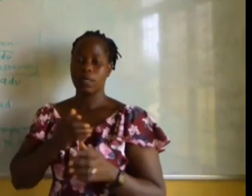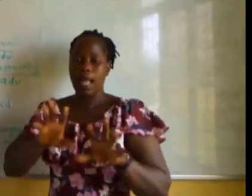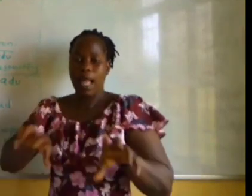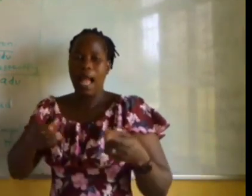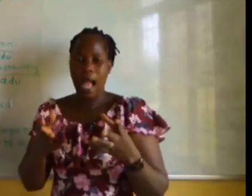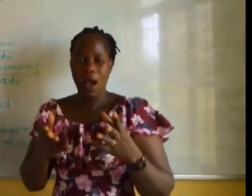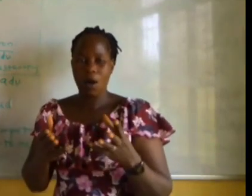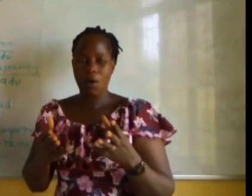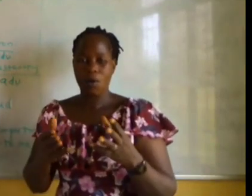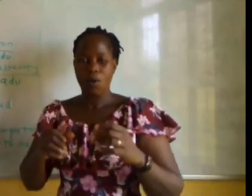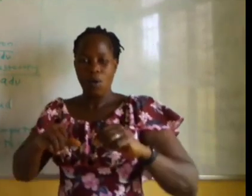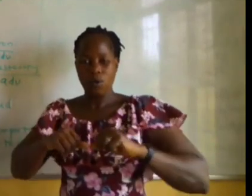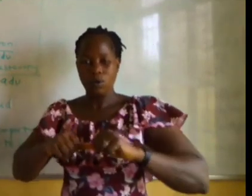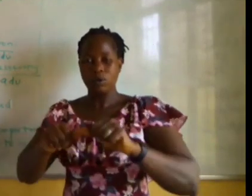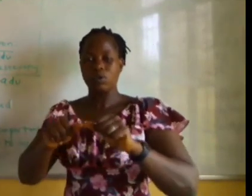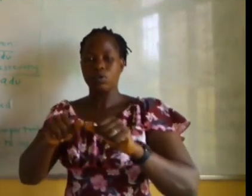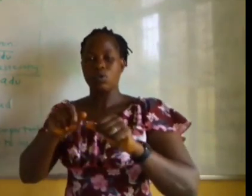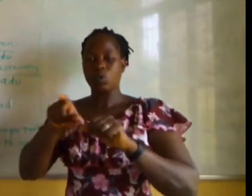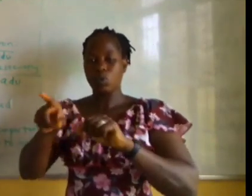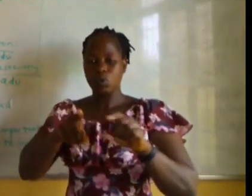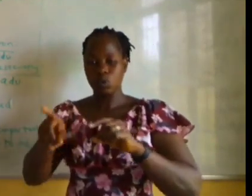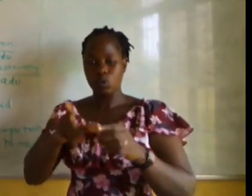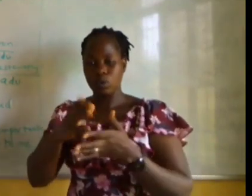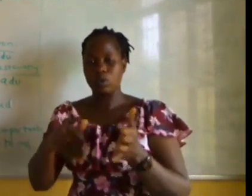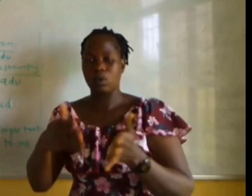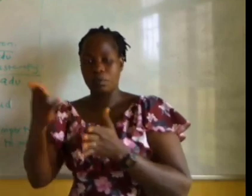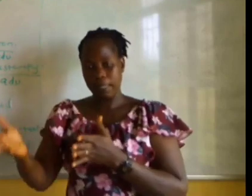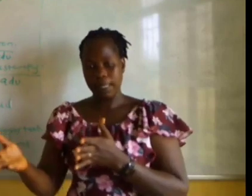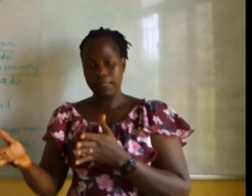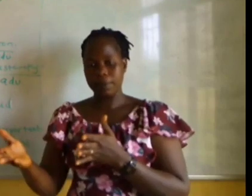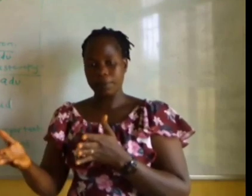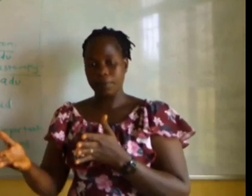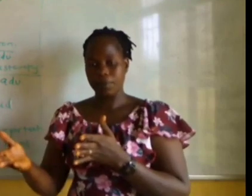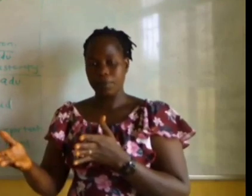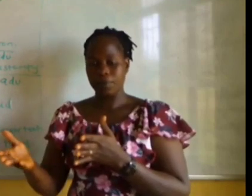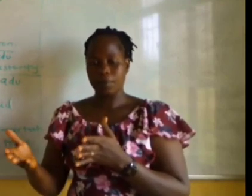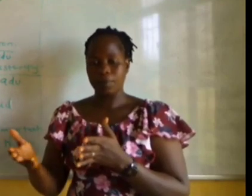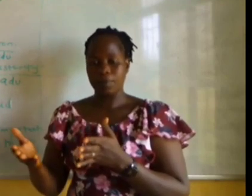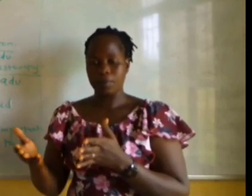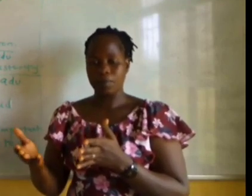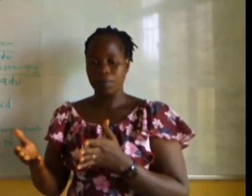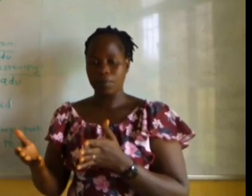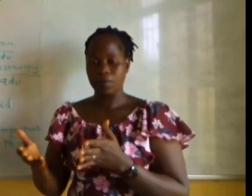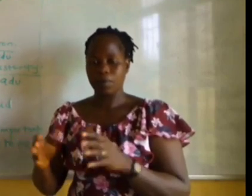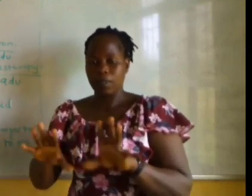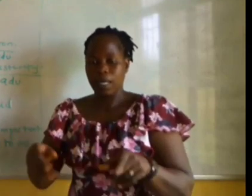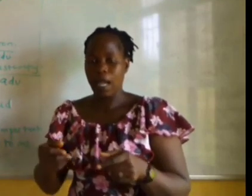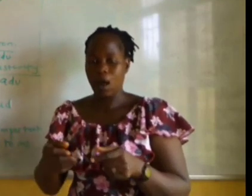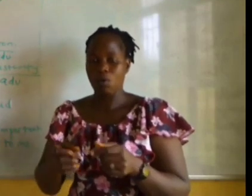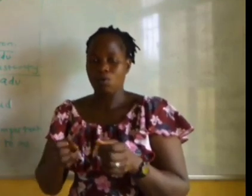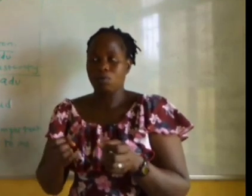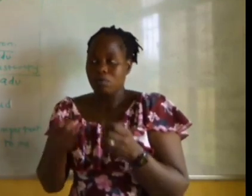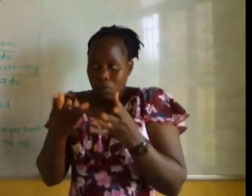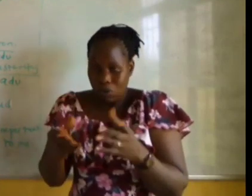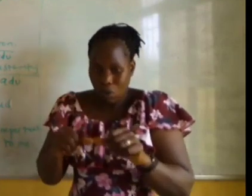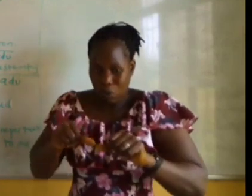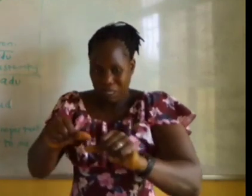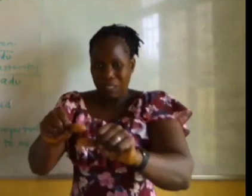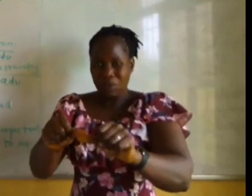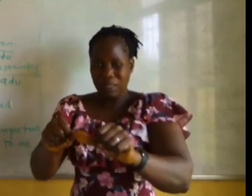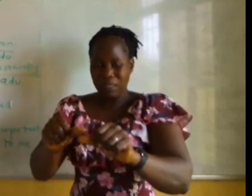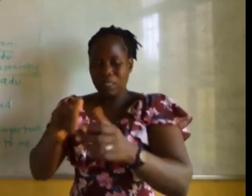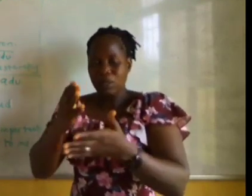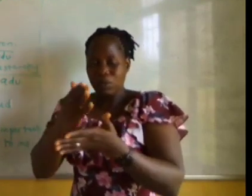often an action is being performed. How often an action is being performed. How often an event takes place.